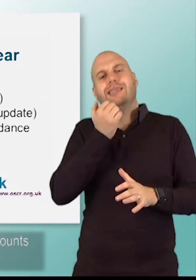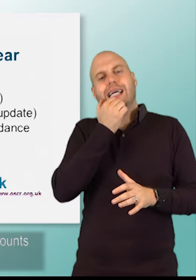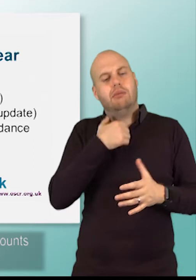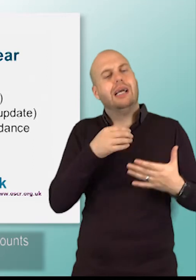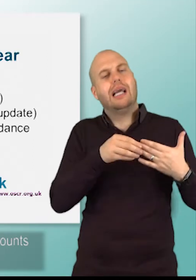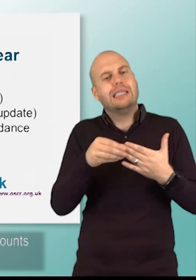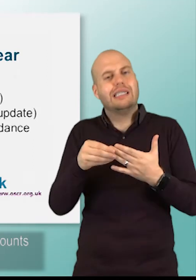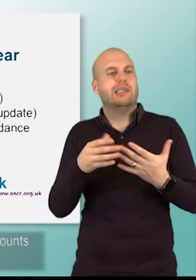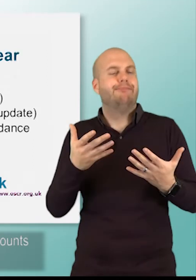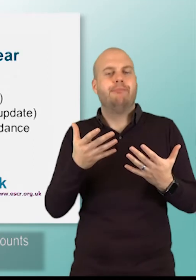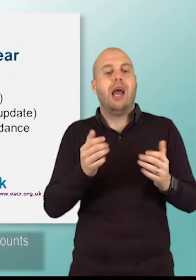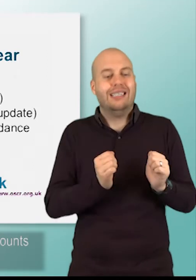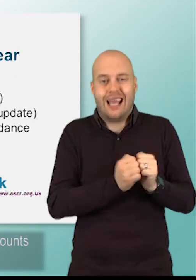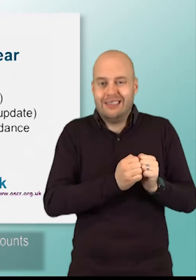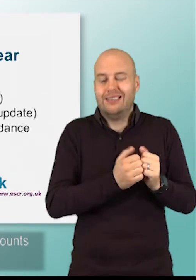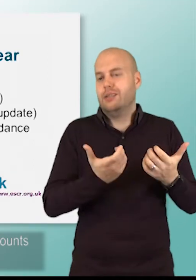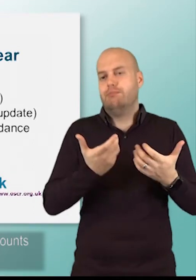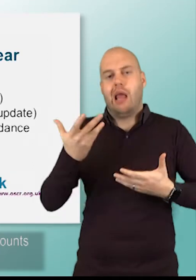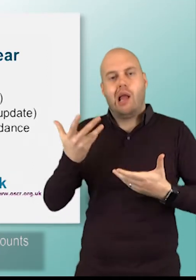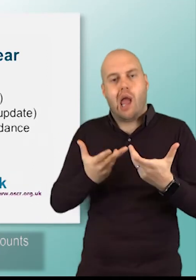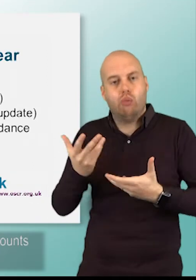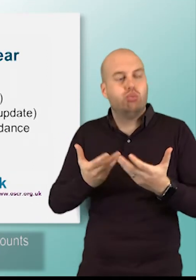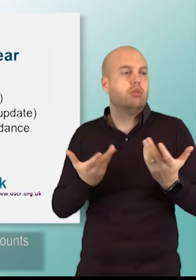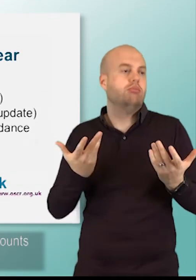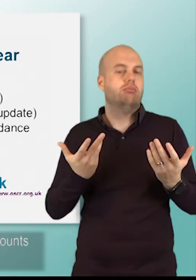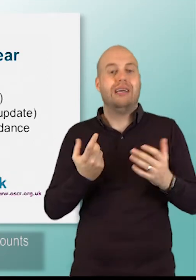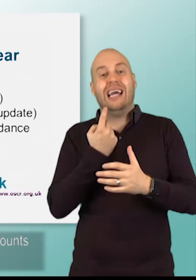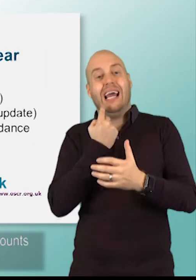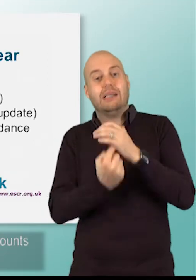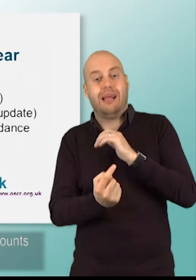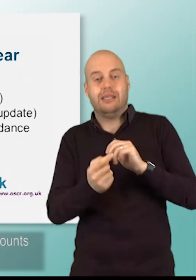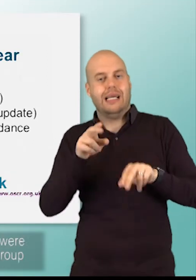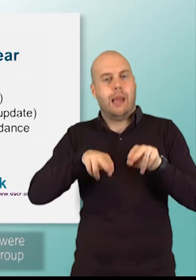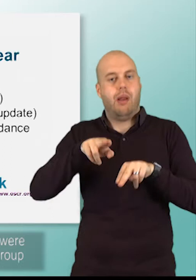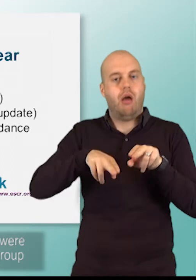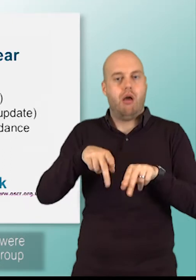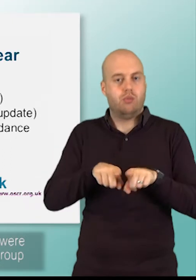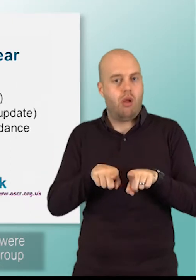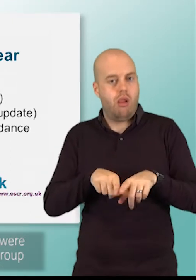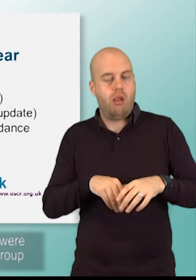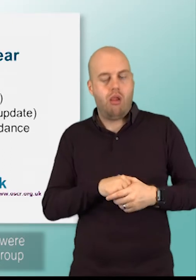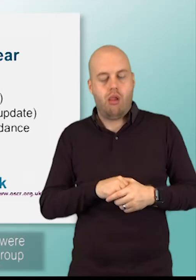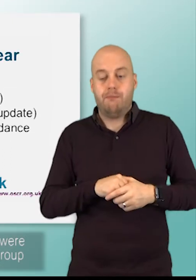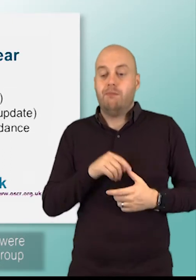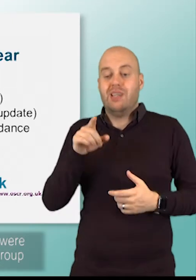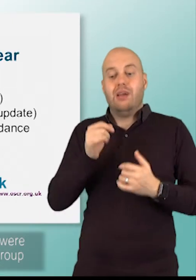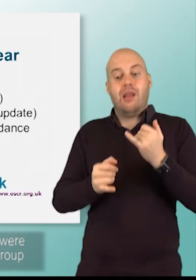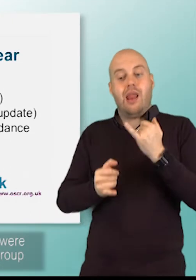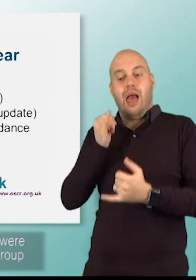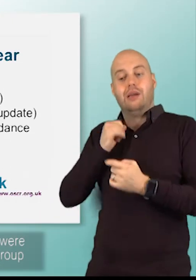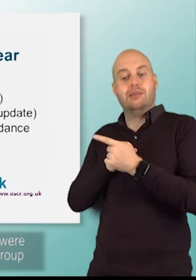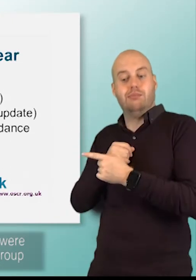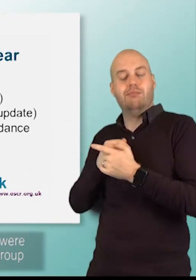accounts, and our guidance for independent examiners. And then the last one there is new